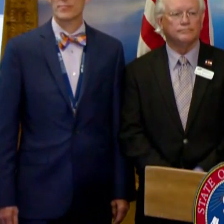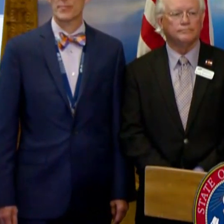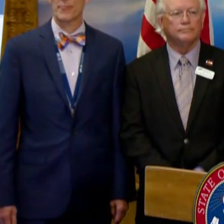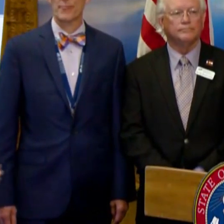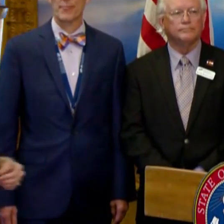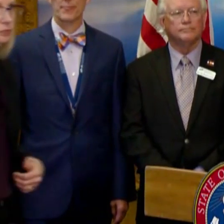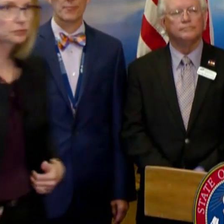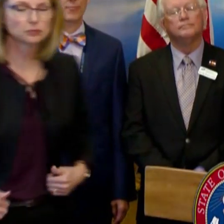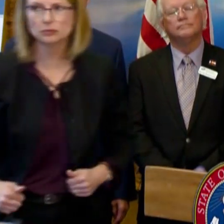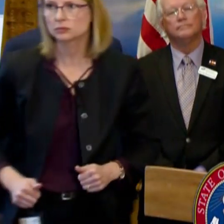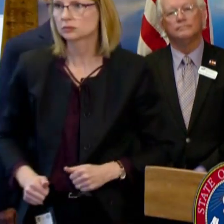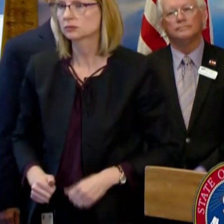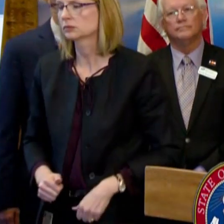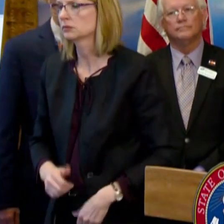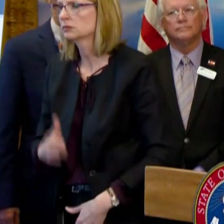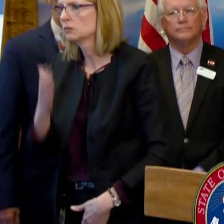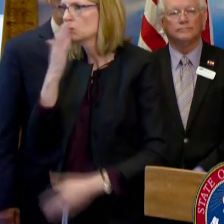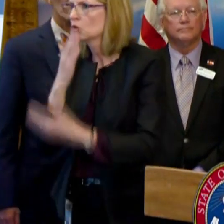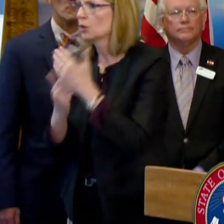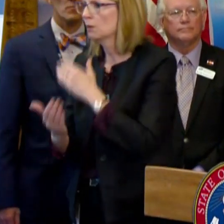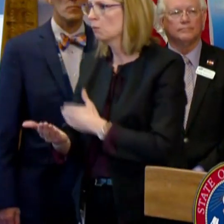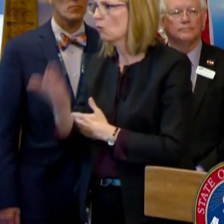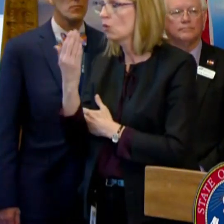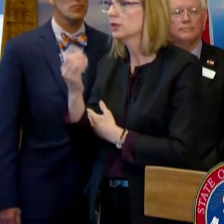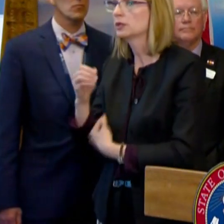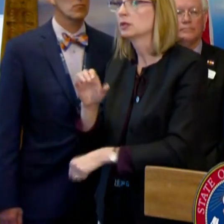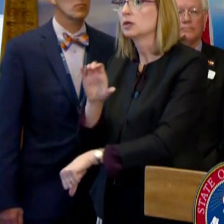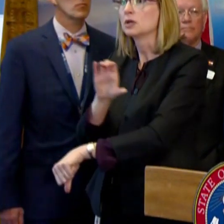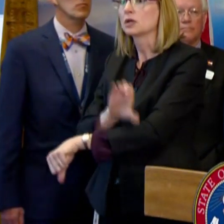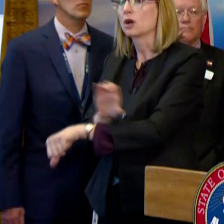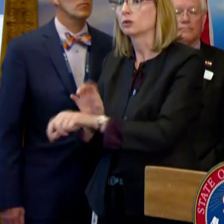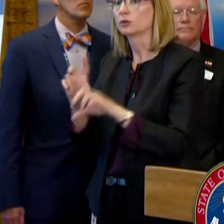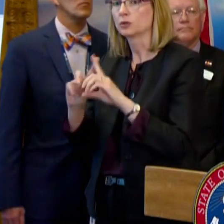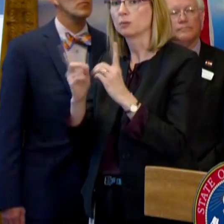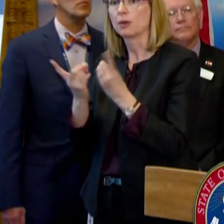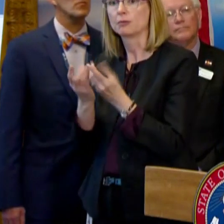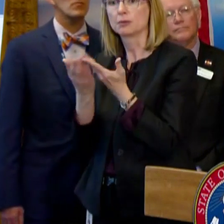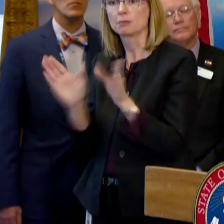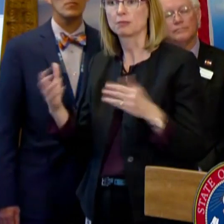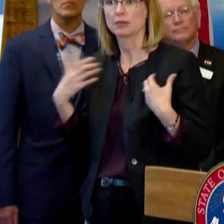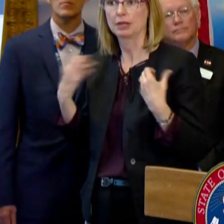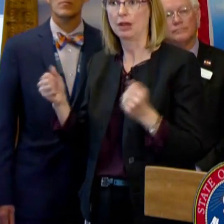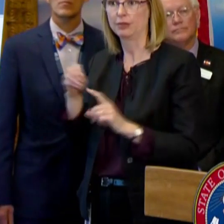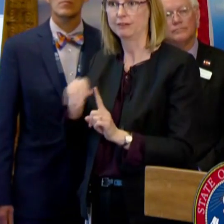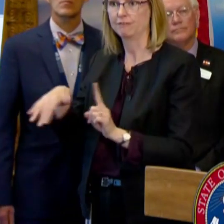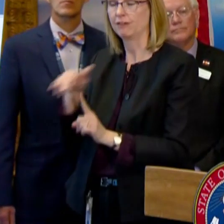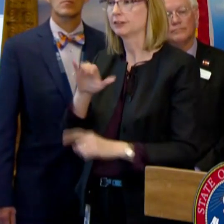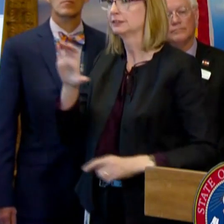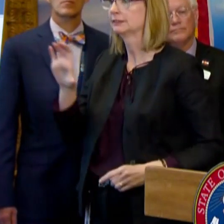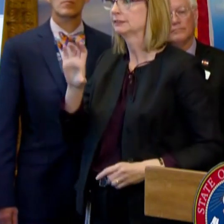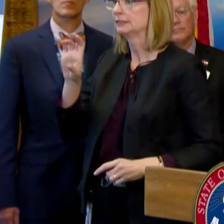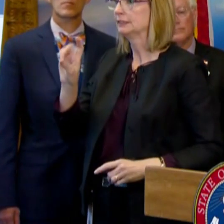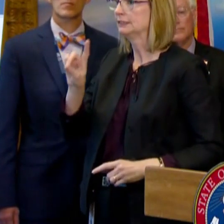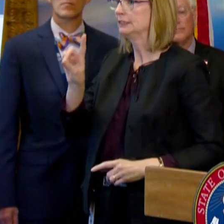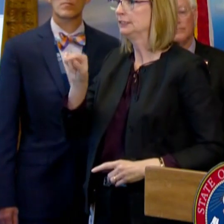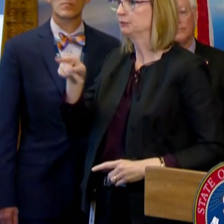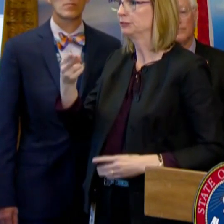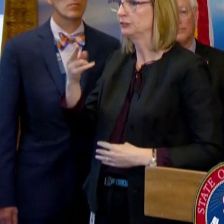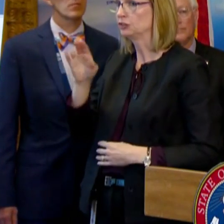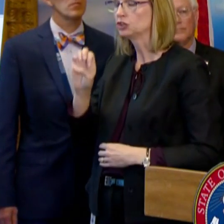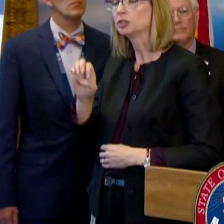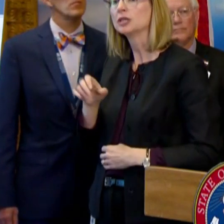Good morning. The Colorado Department of Public Health and Environment has been planning a novel